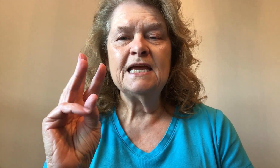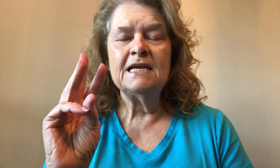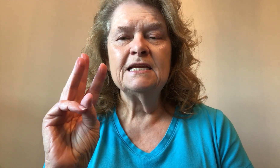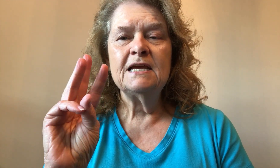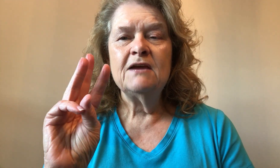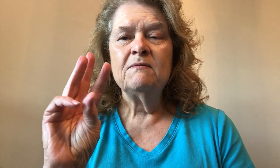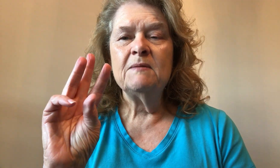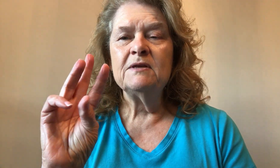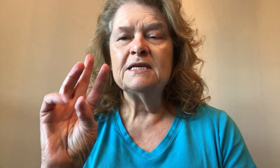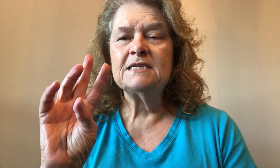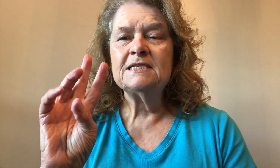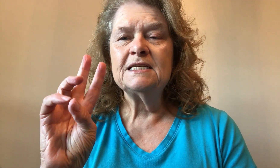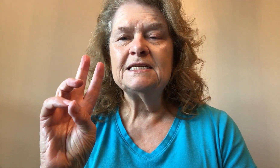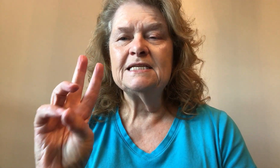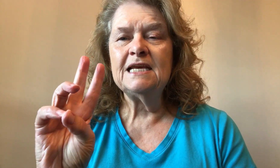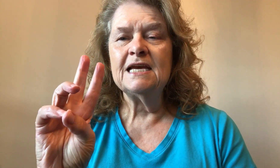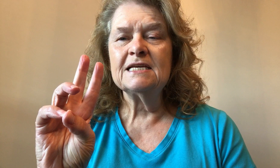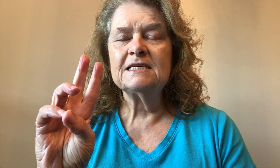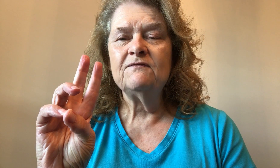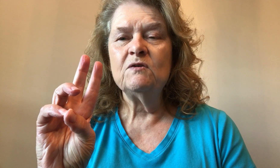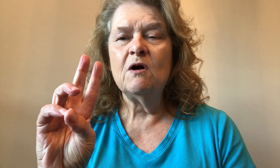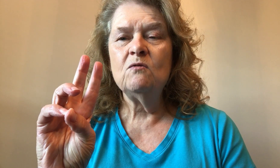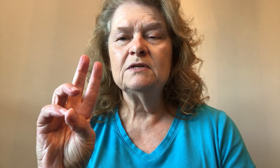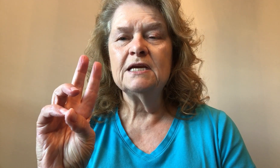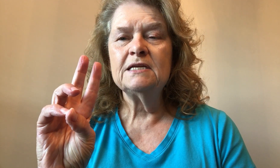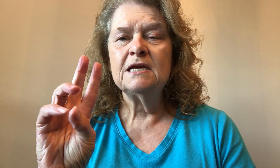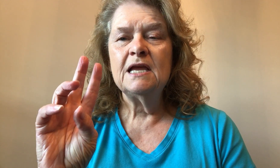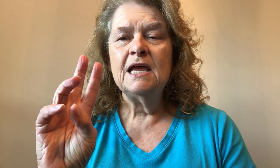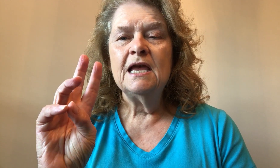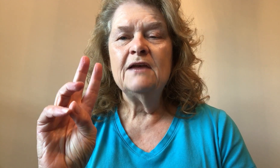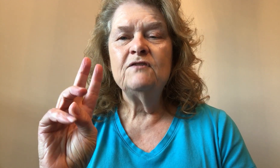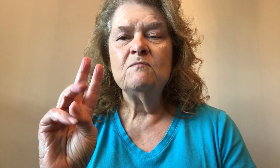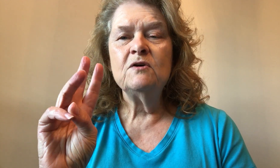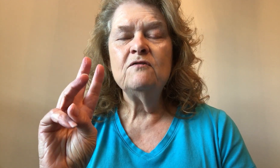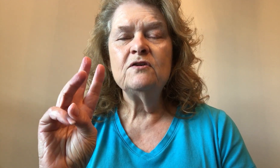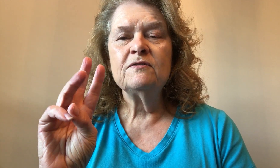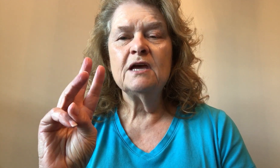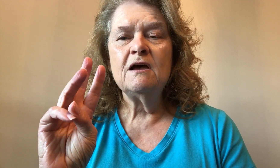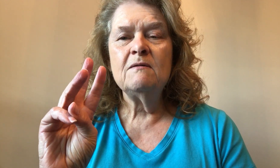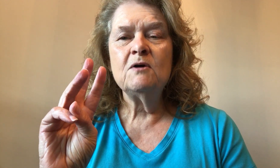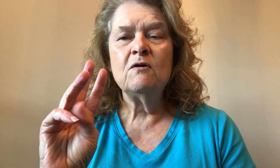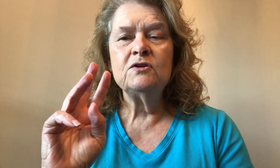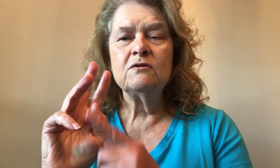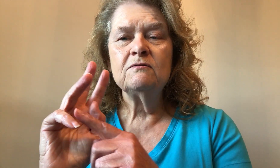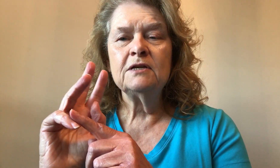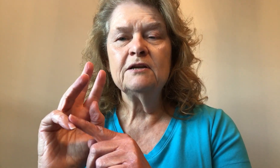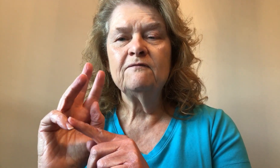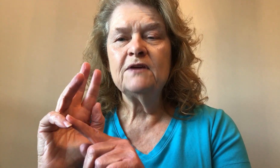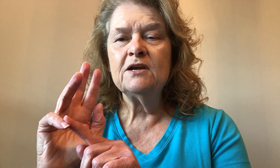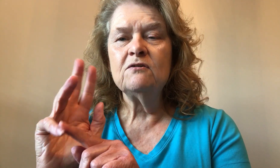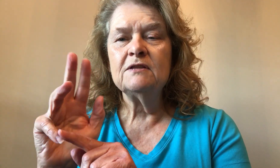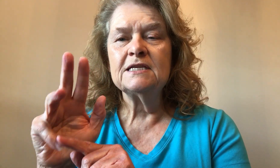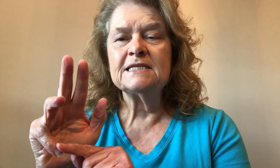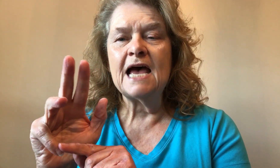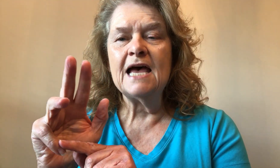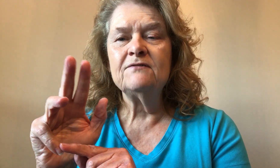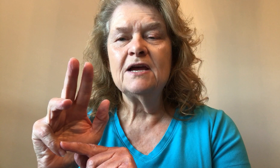16. Remember, this is the 6 if you hold it. If you move your thumb on your little finger on the side right